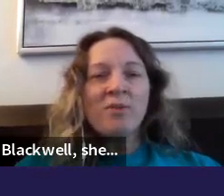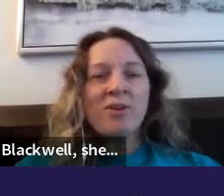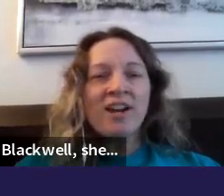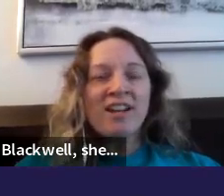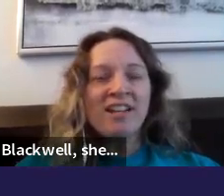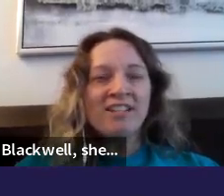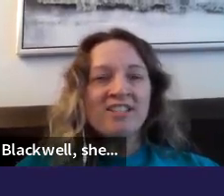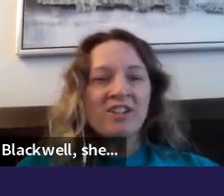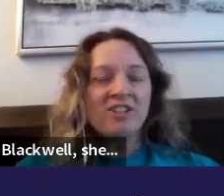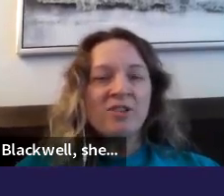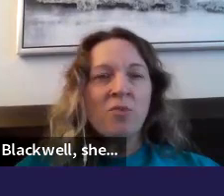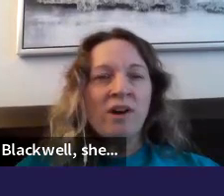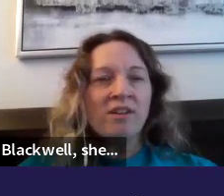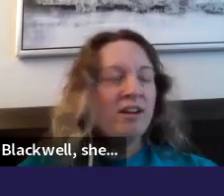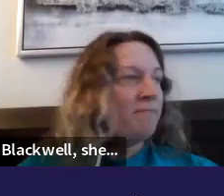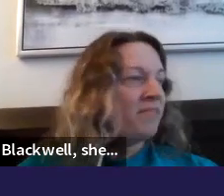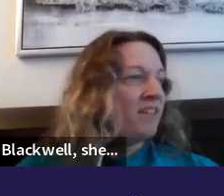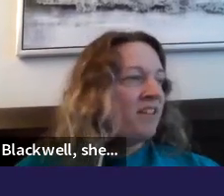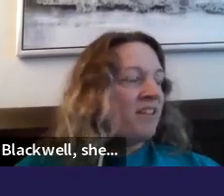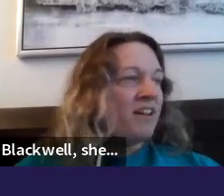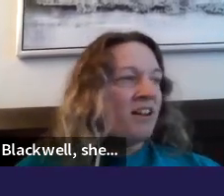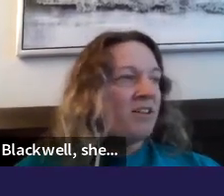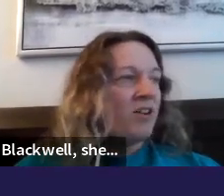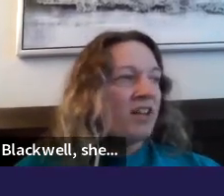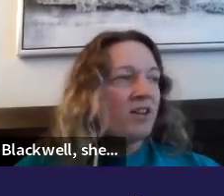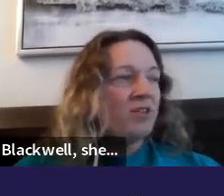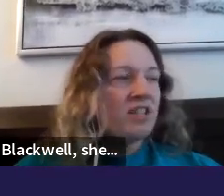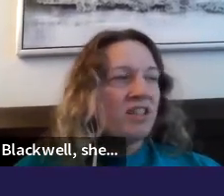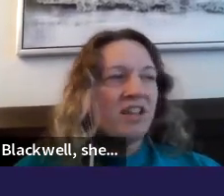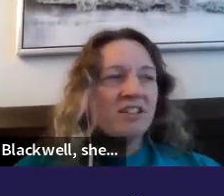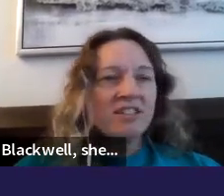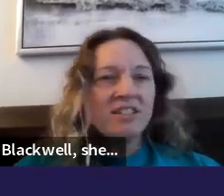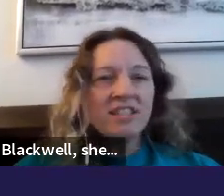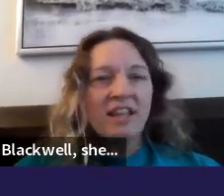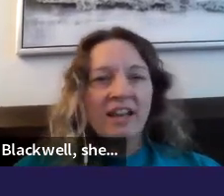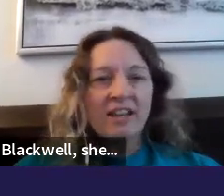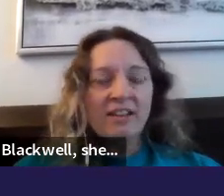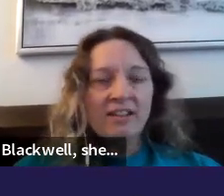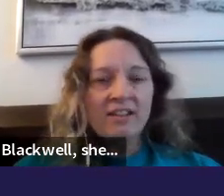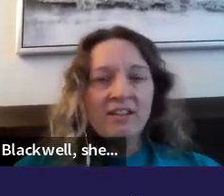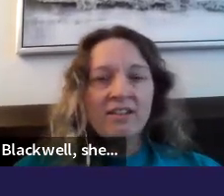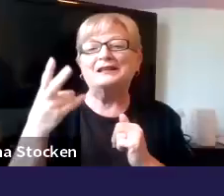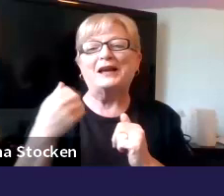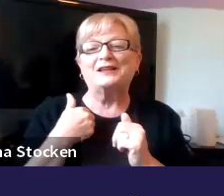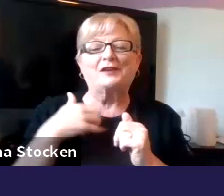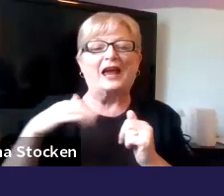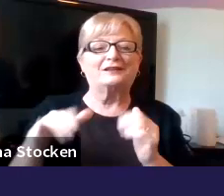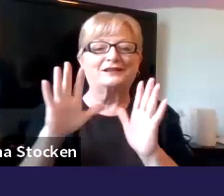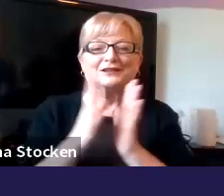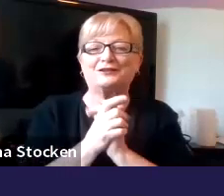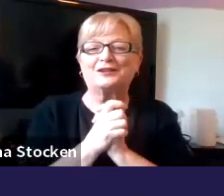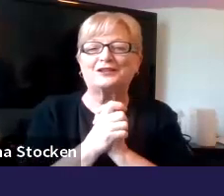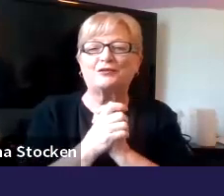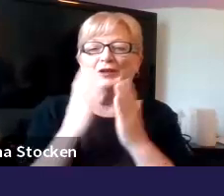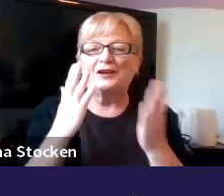So we will go ahead and get started. So welcome. I'll go ahead and go to the next slide. And I don't see myself yet.